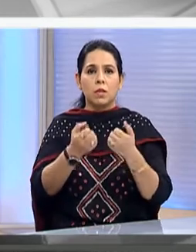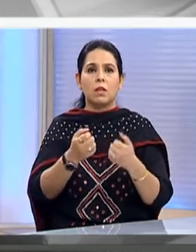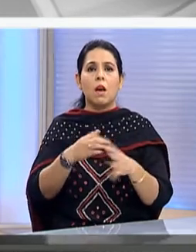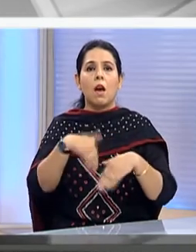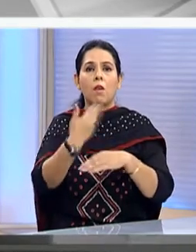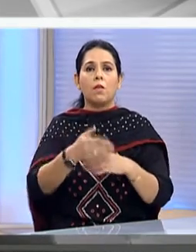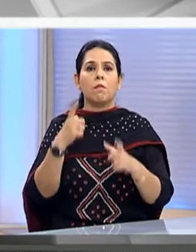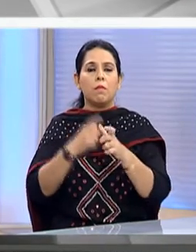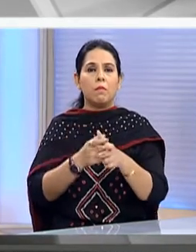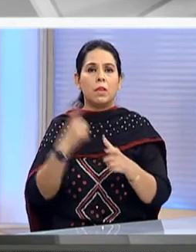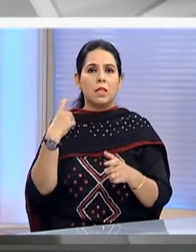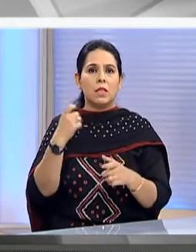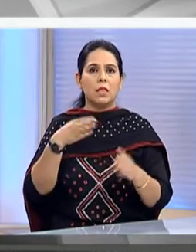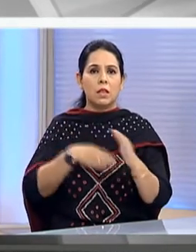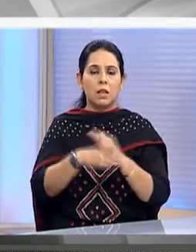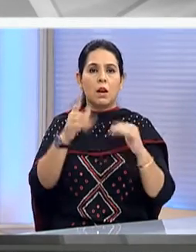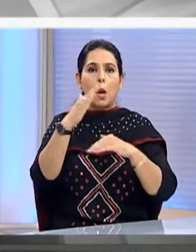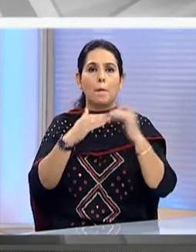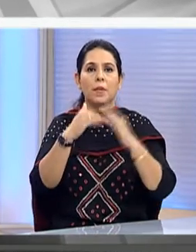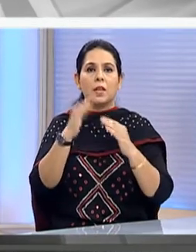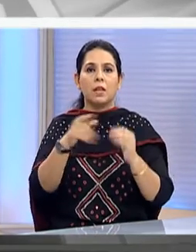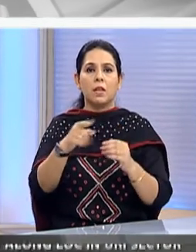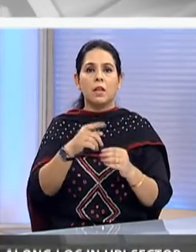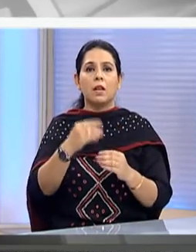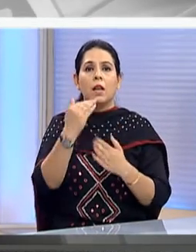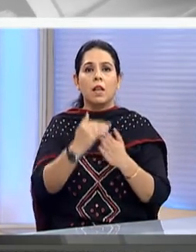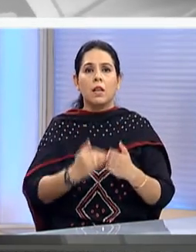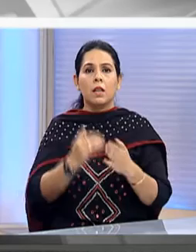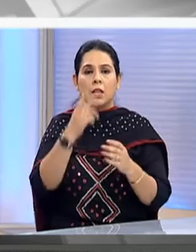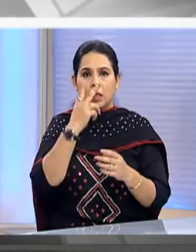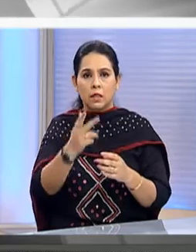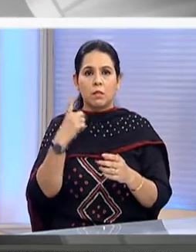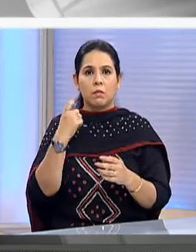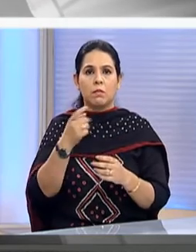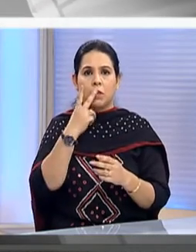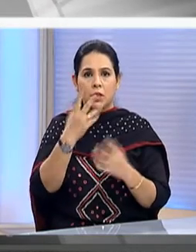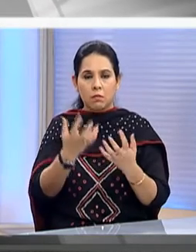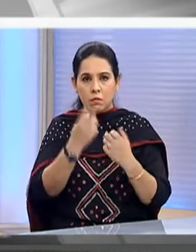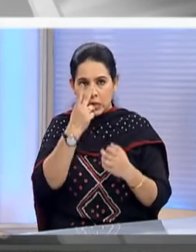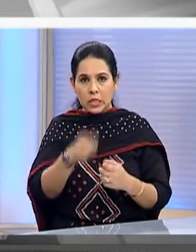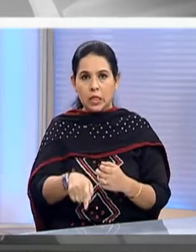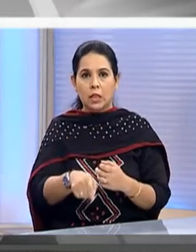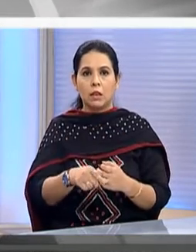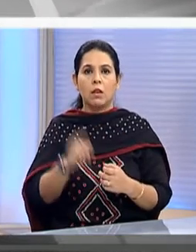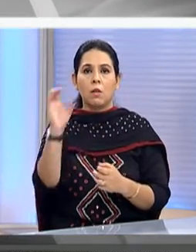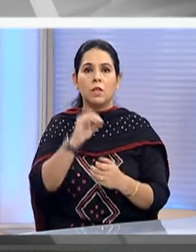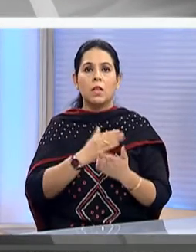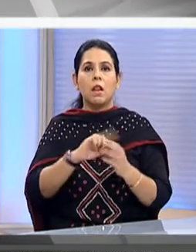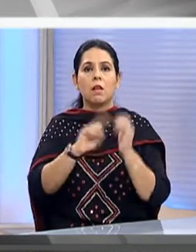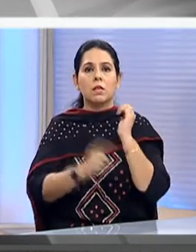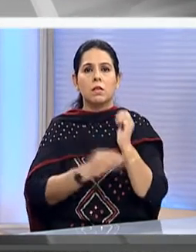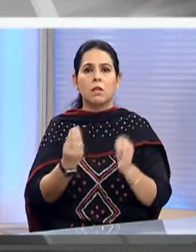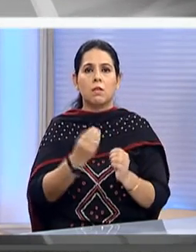the militants entered a building. The identity of the slain militants is being ascertained. The